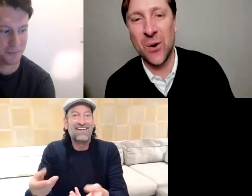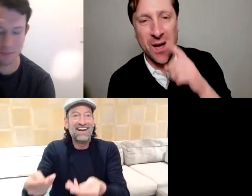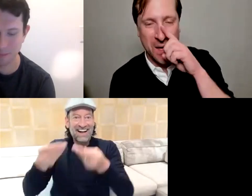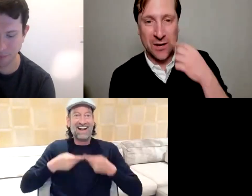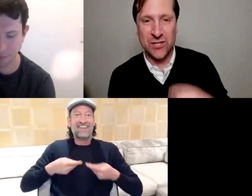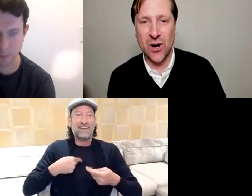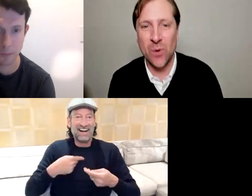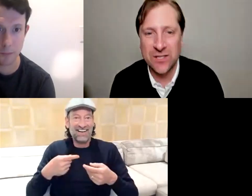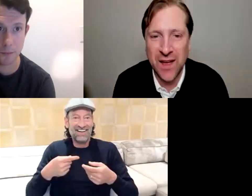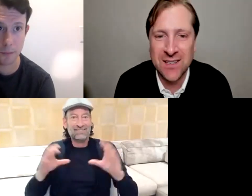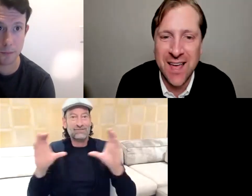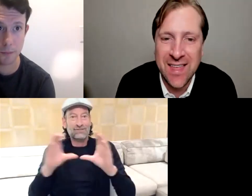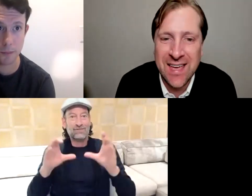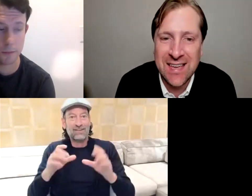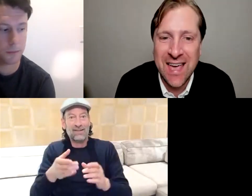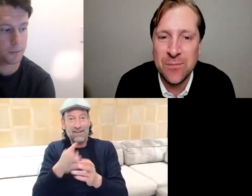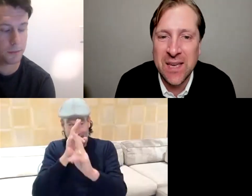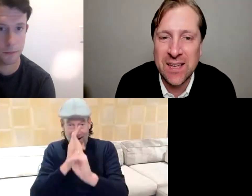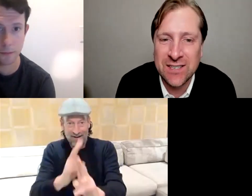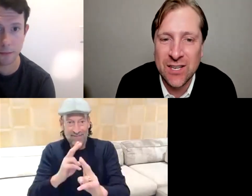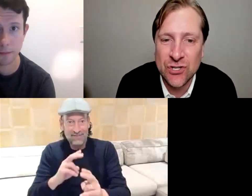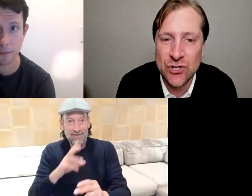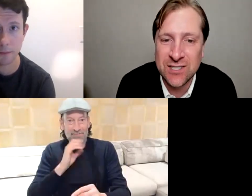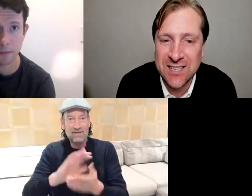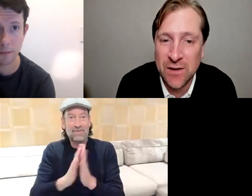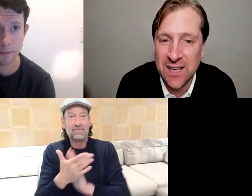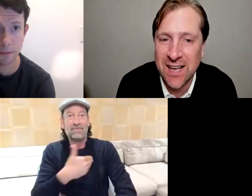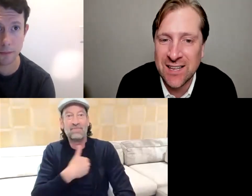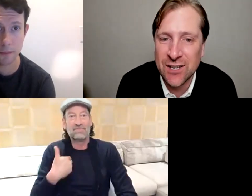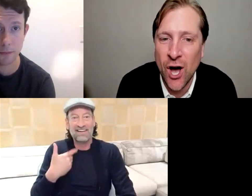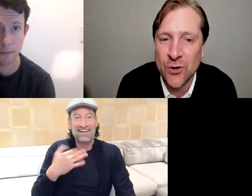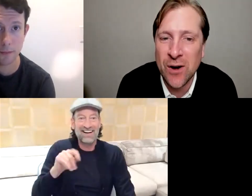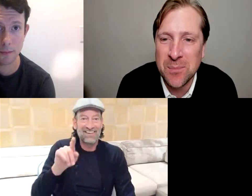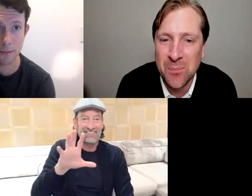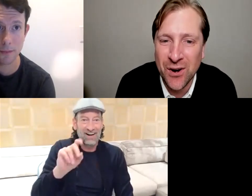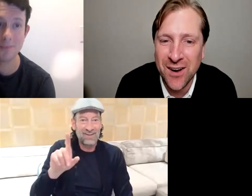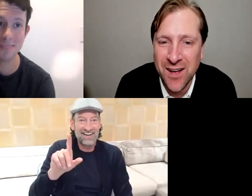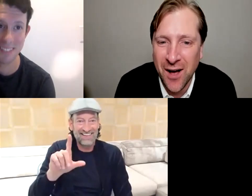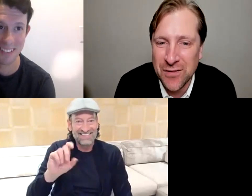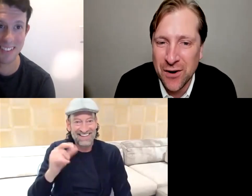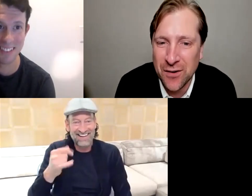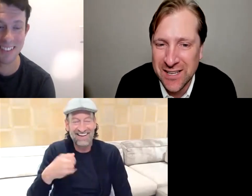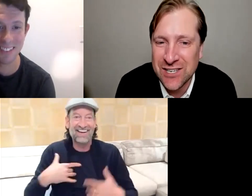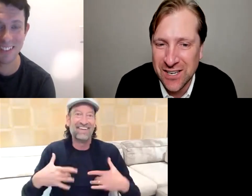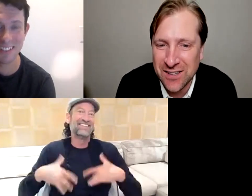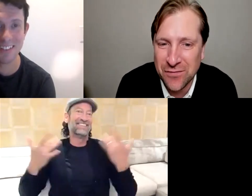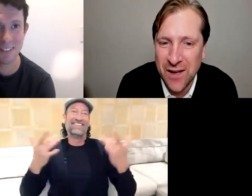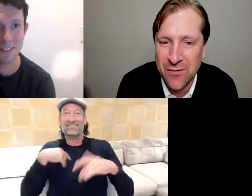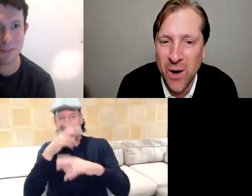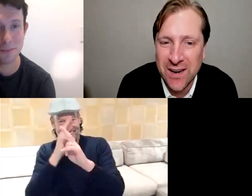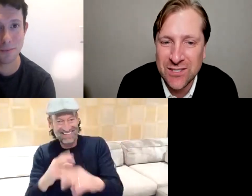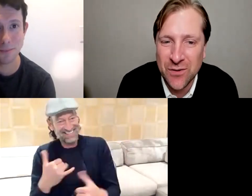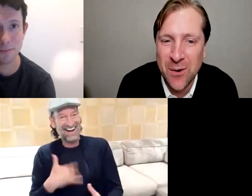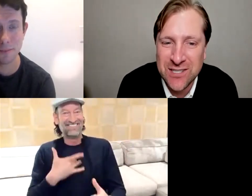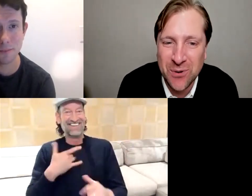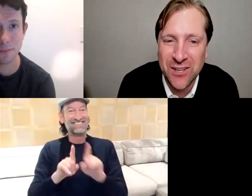so they're Star Wars fans, and they gave me this certificate as an honorary member of their Legion, the